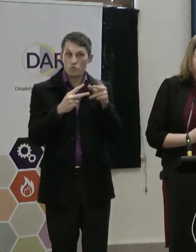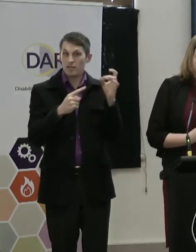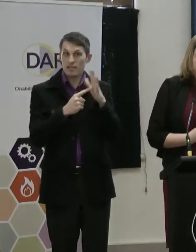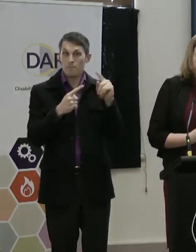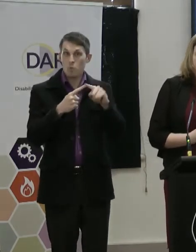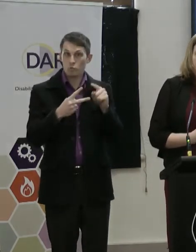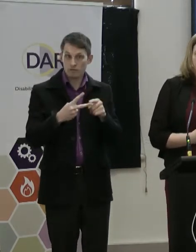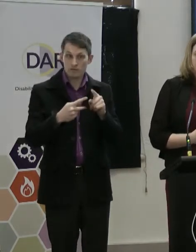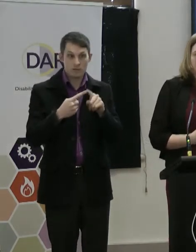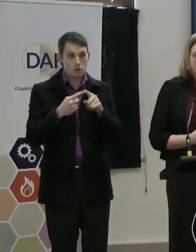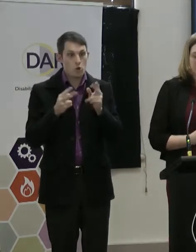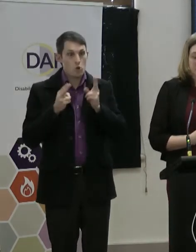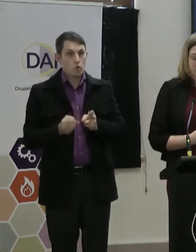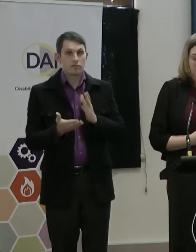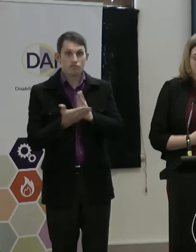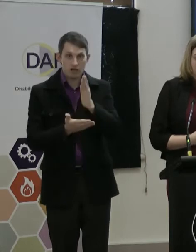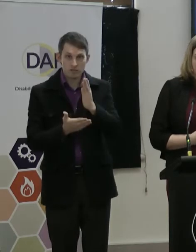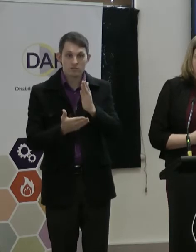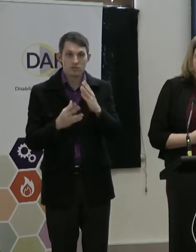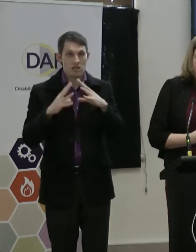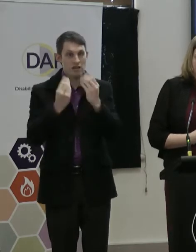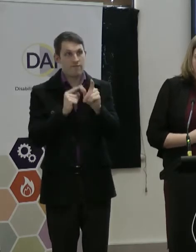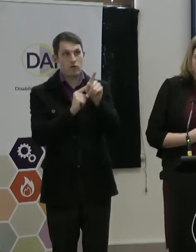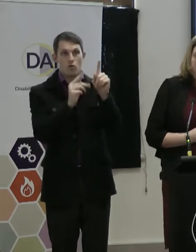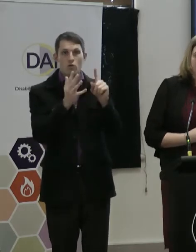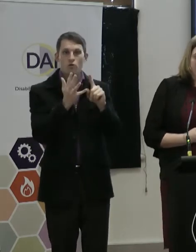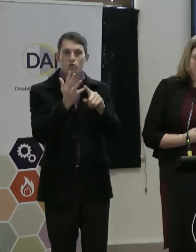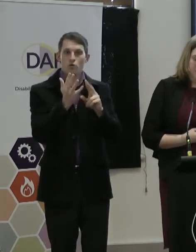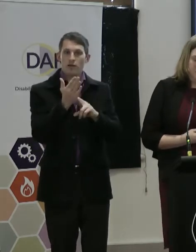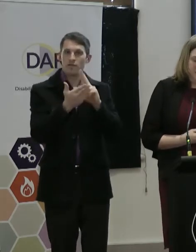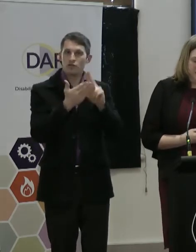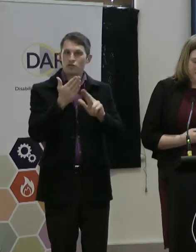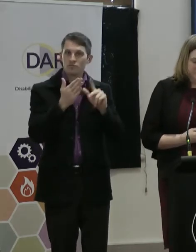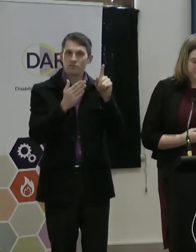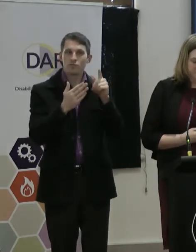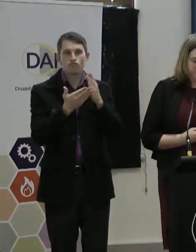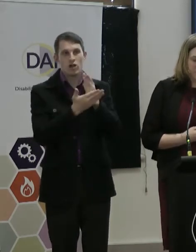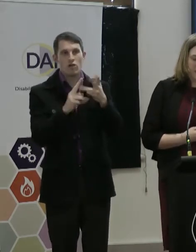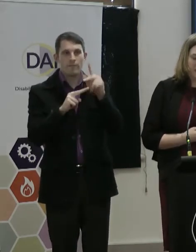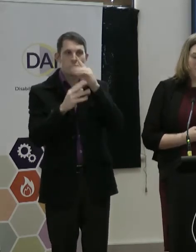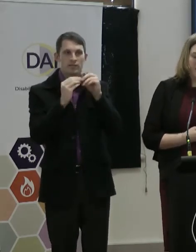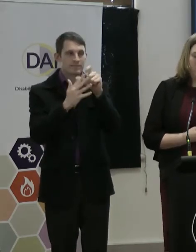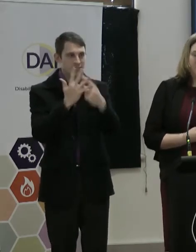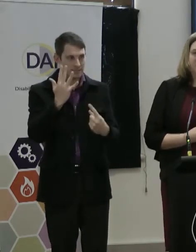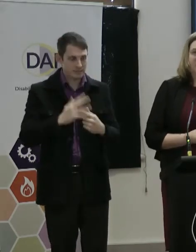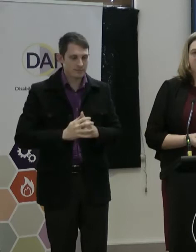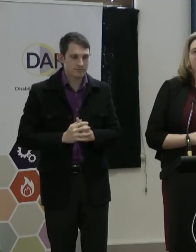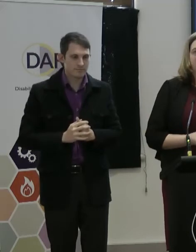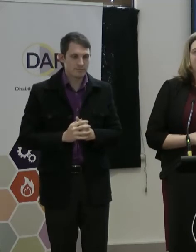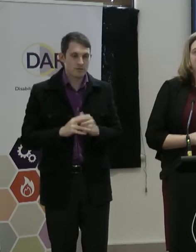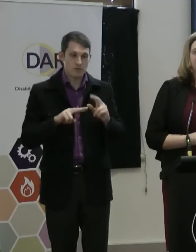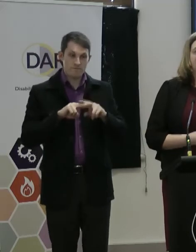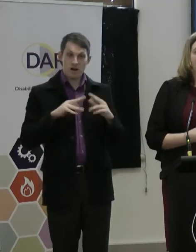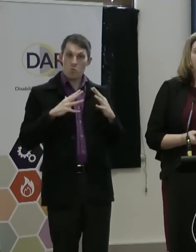human rights. So everything we do obviously is underpinned by the UN Convention on the Rights of a Person with Disabilities. And the framework starts